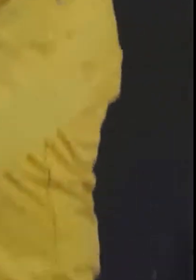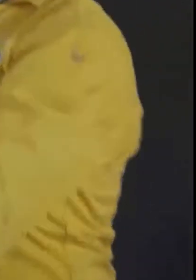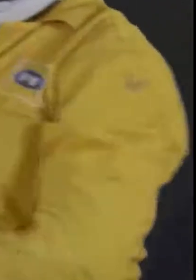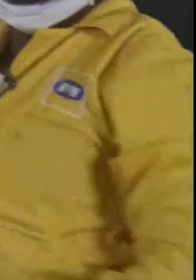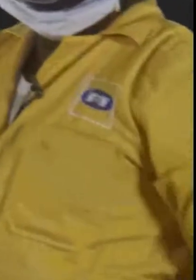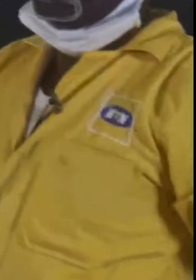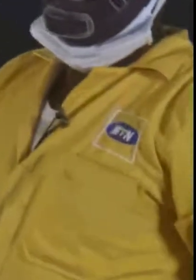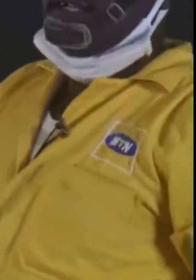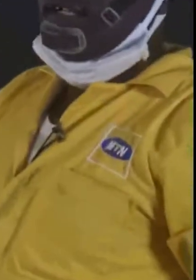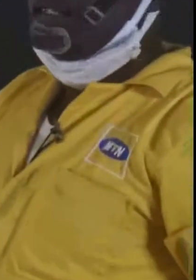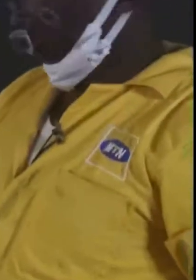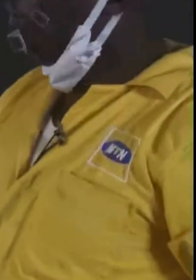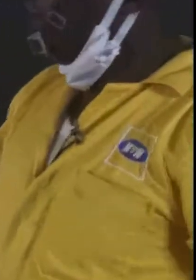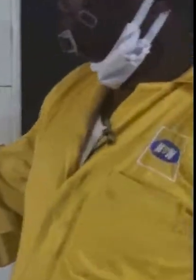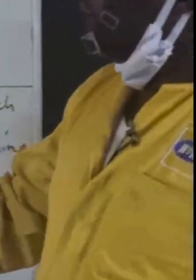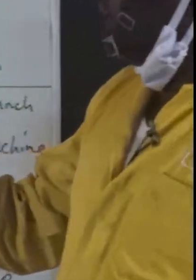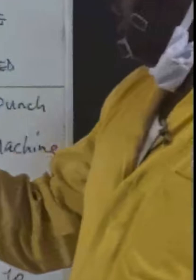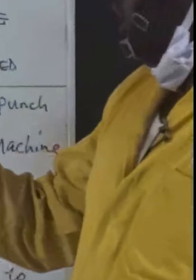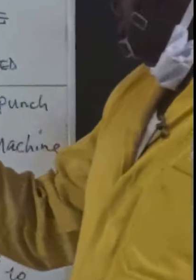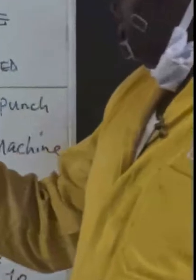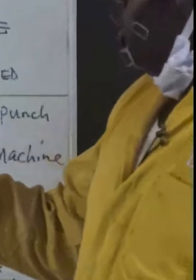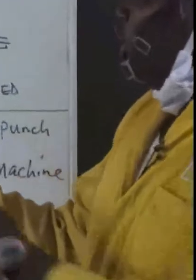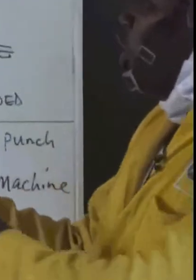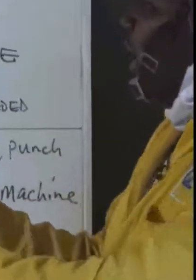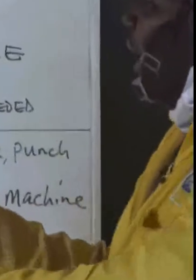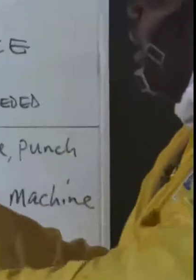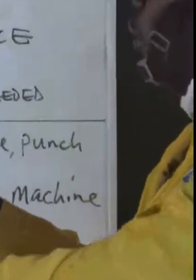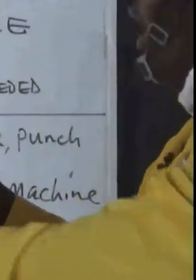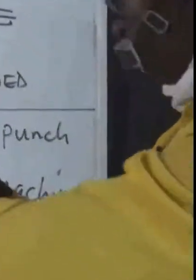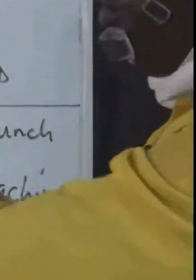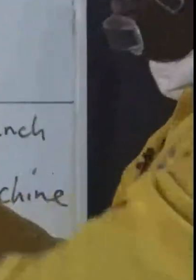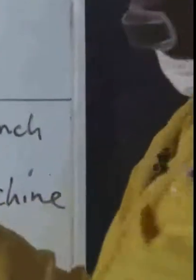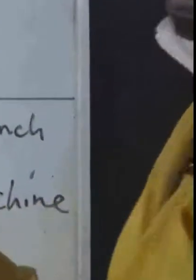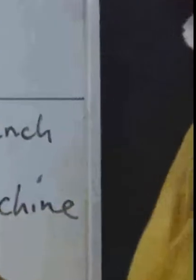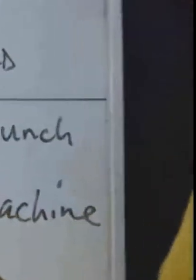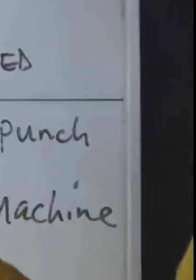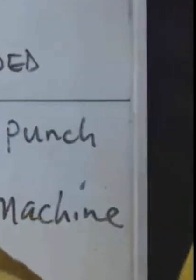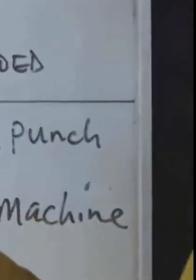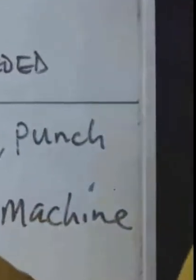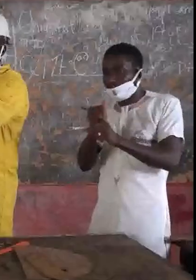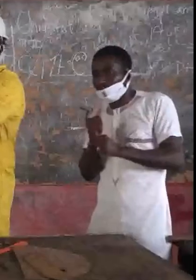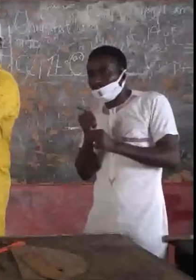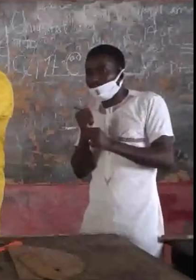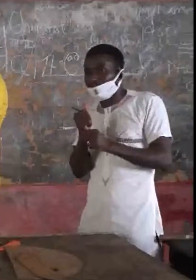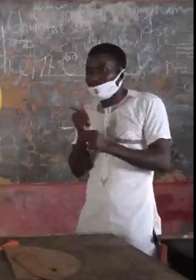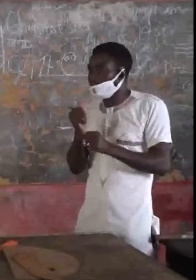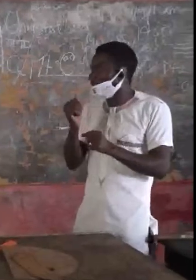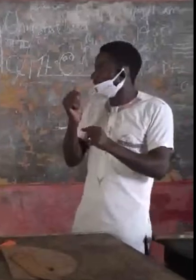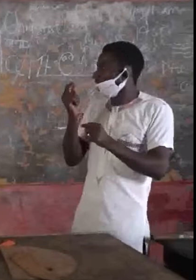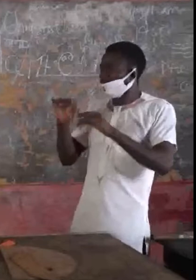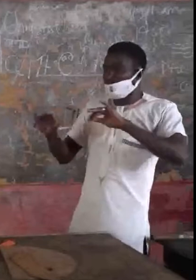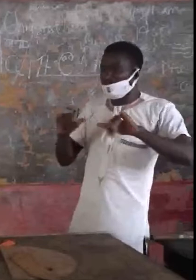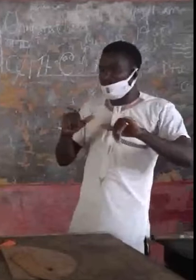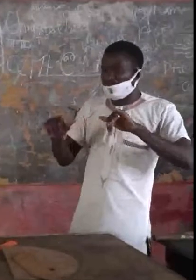Now, looking at this single piece, you discover that we are almost getting to the point of the